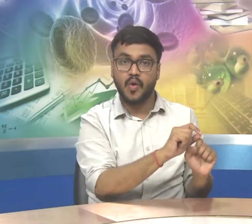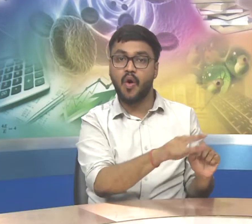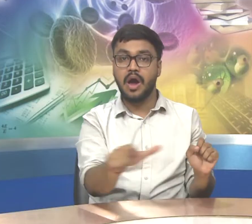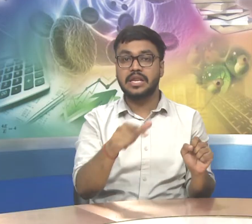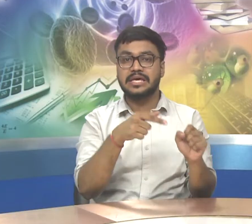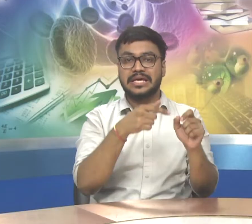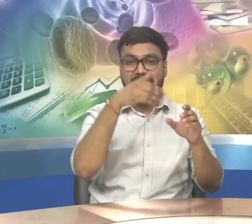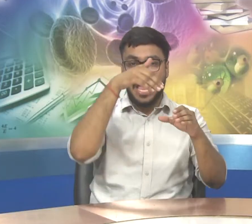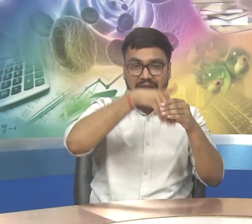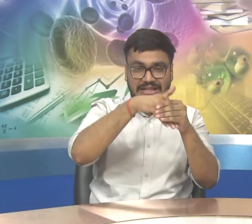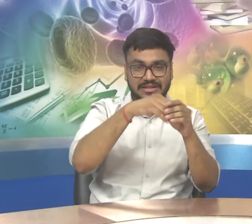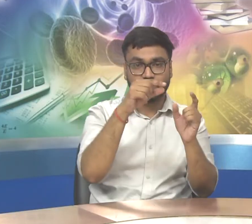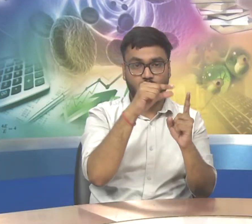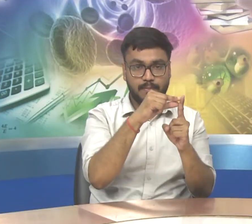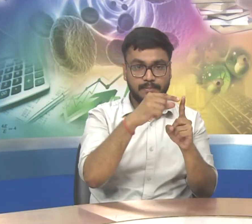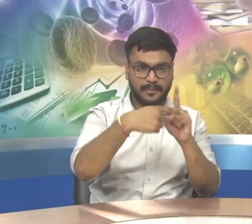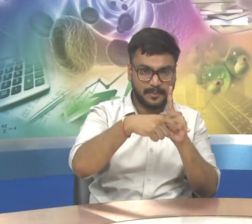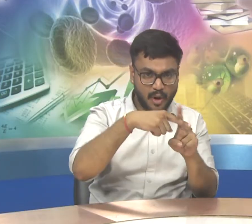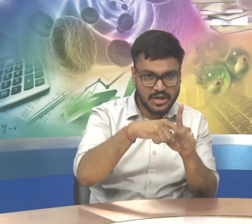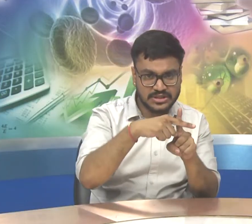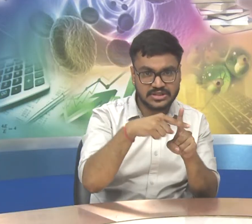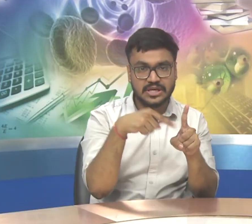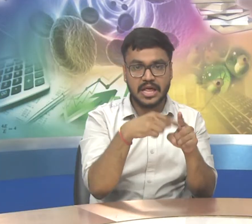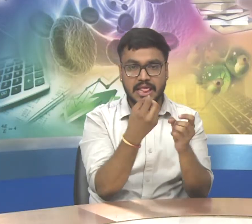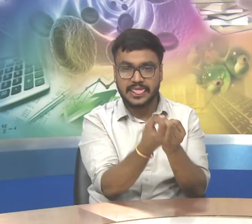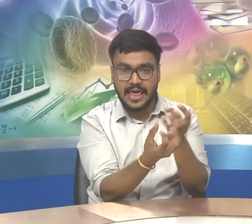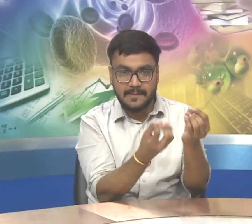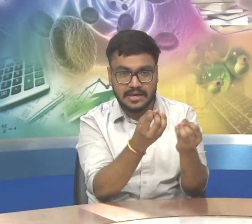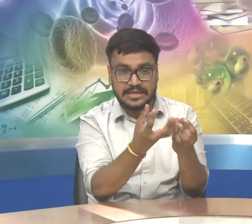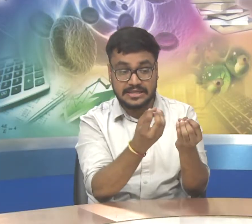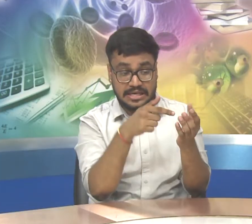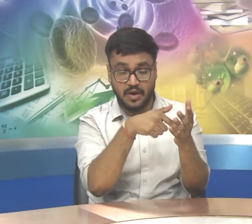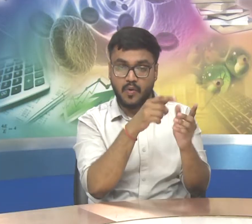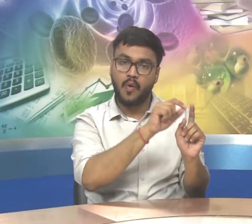For example, all oxygen